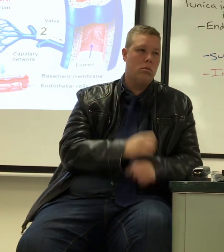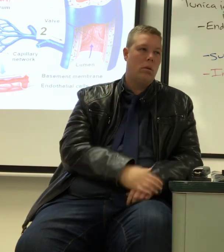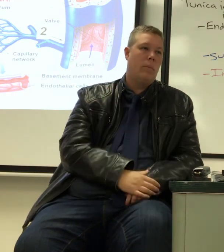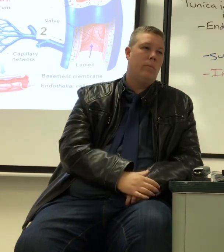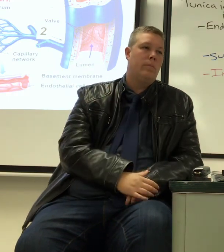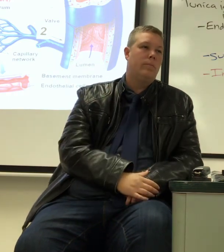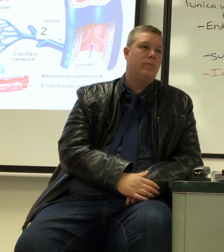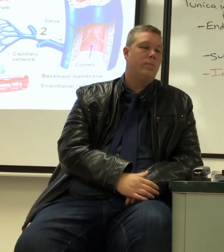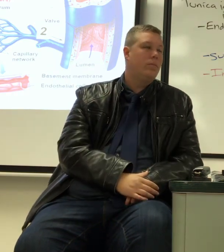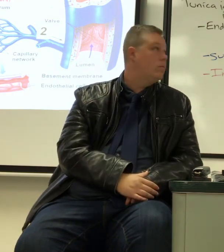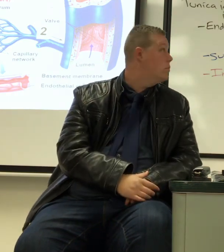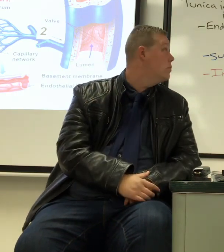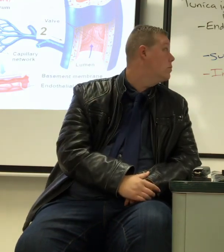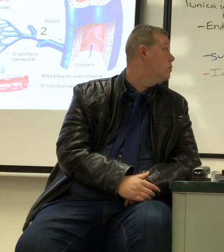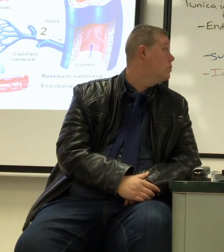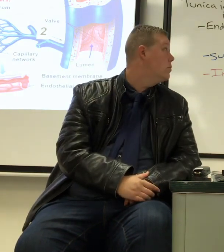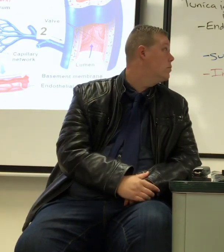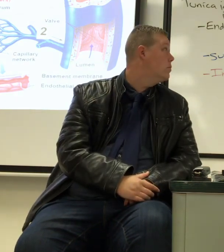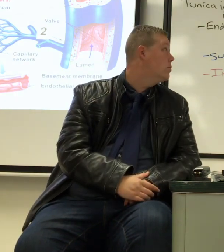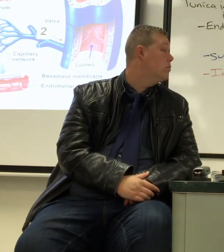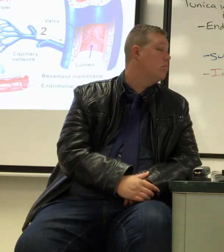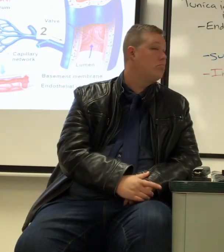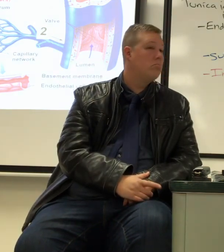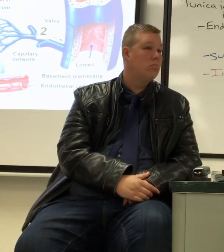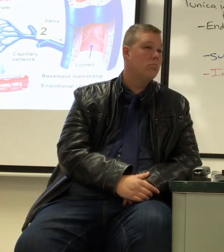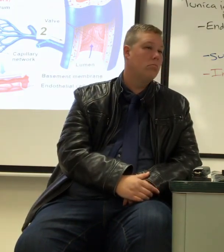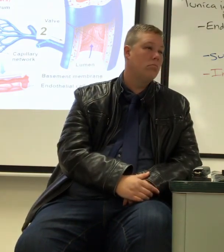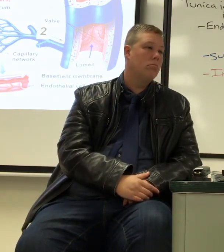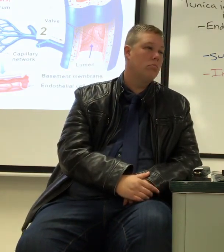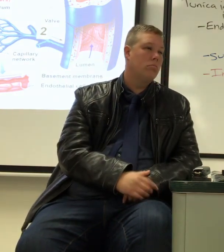I'll draw it as kind of a squiggly line here.